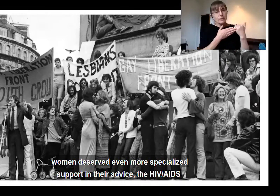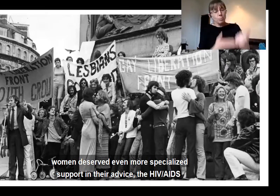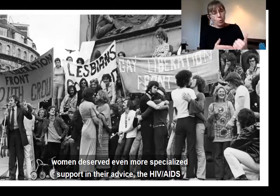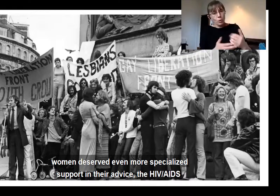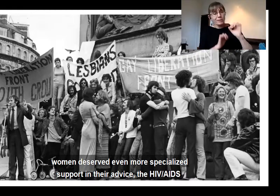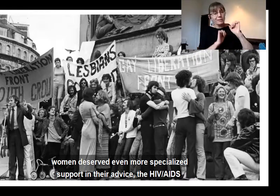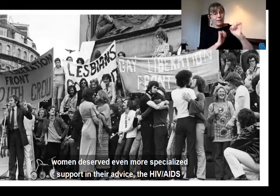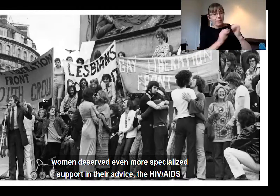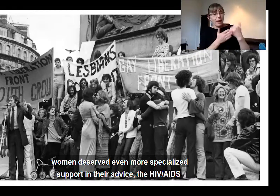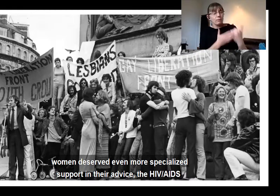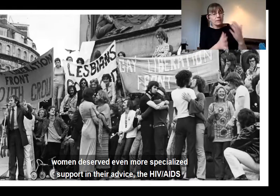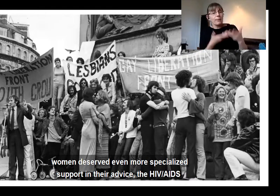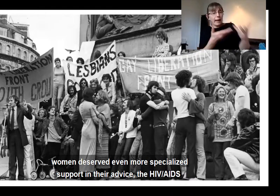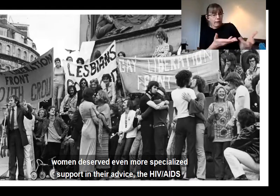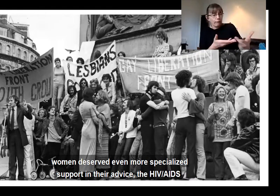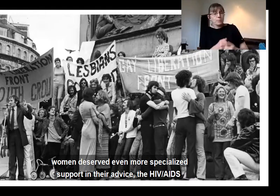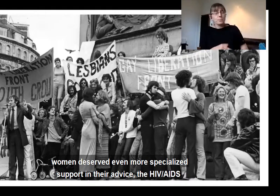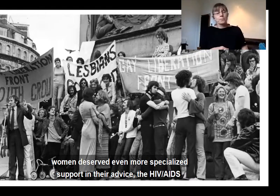their advice.